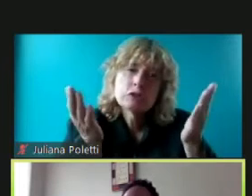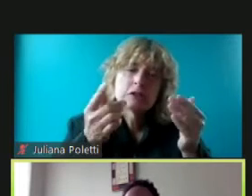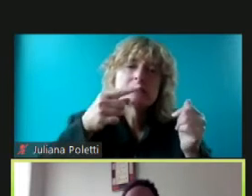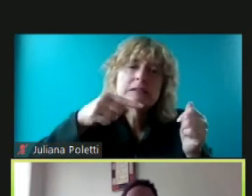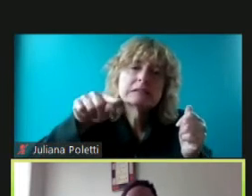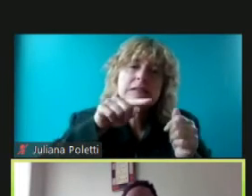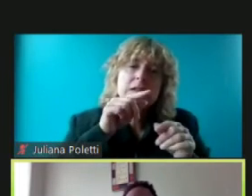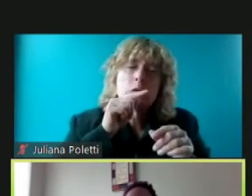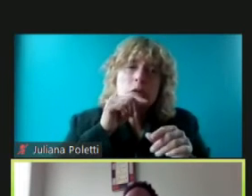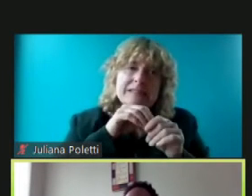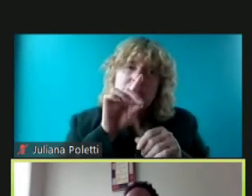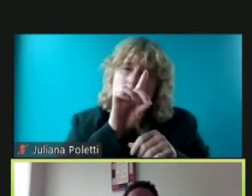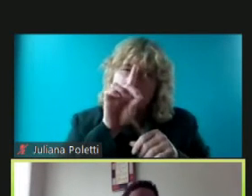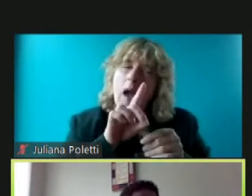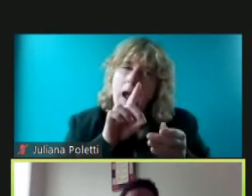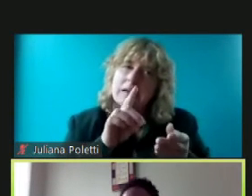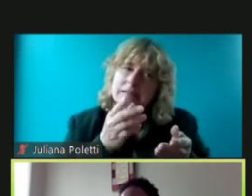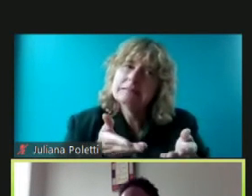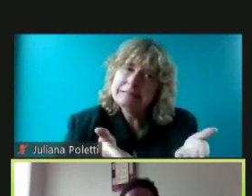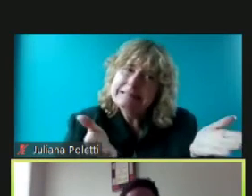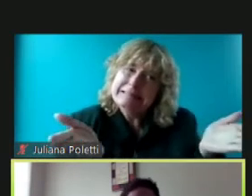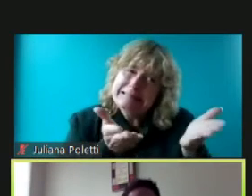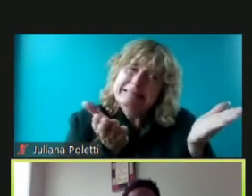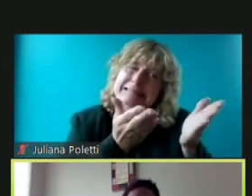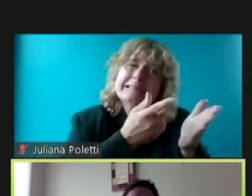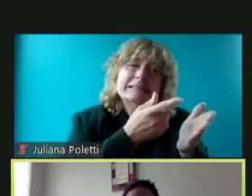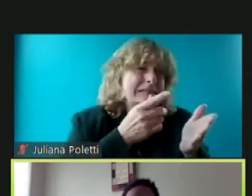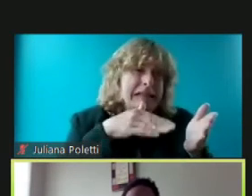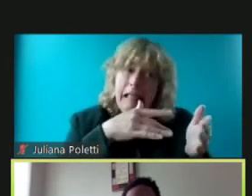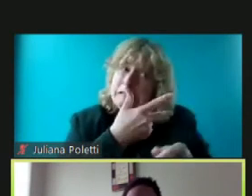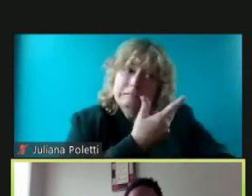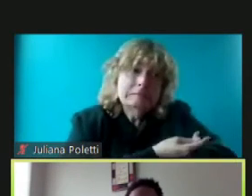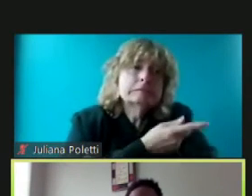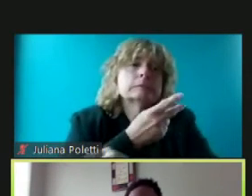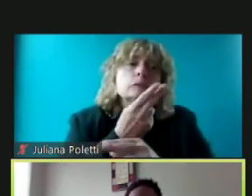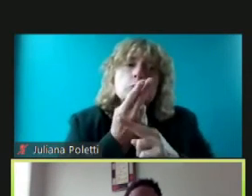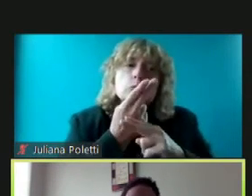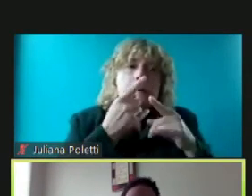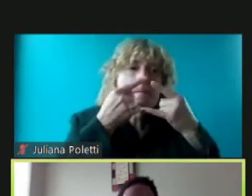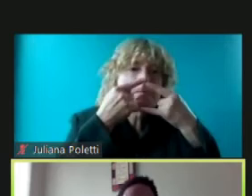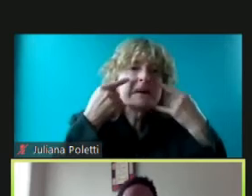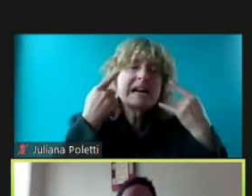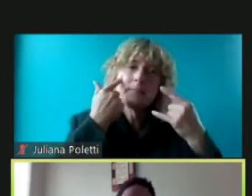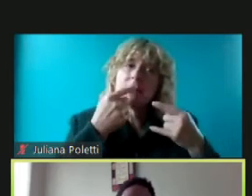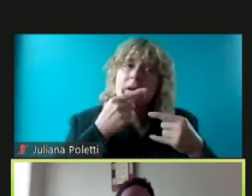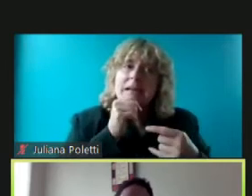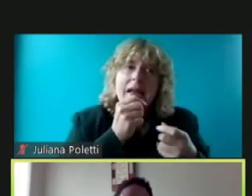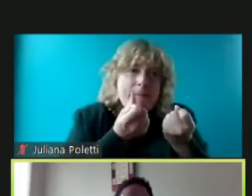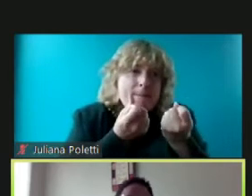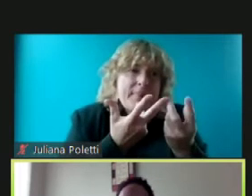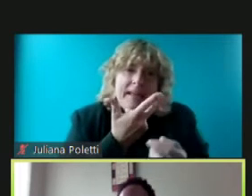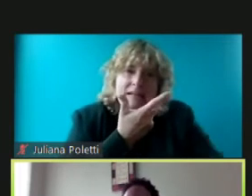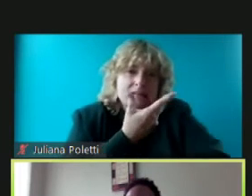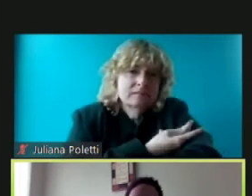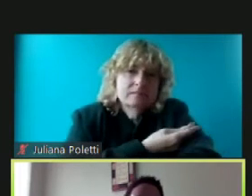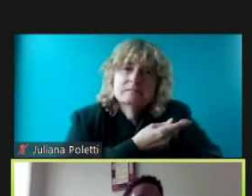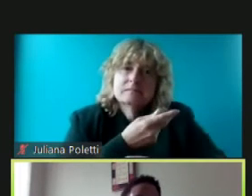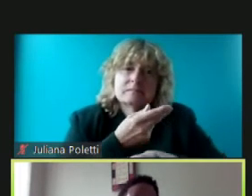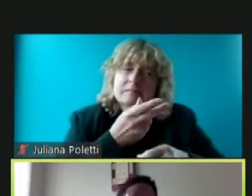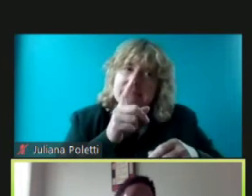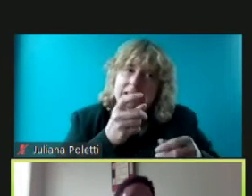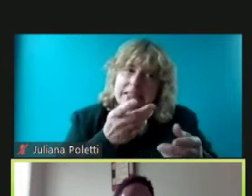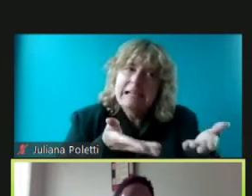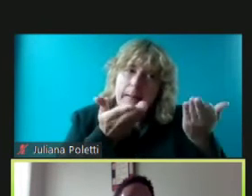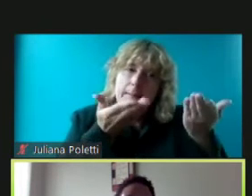if you're not vaccinated wear your mask because we have that low number um rolling to the next